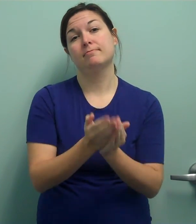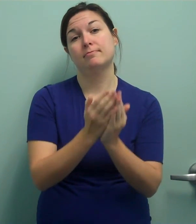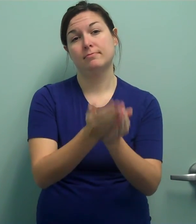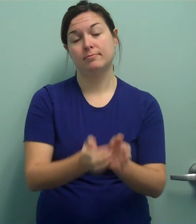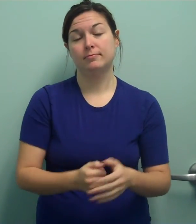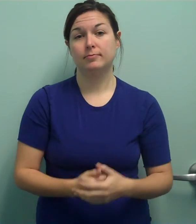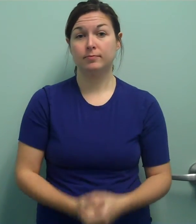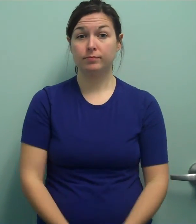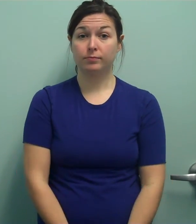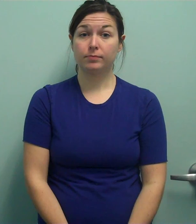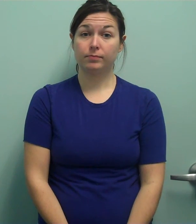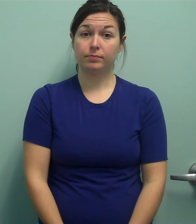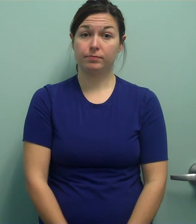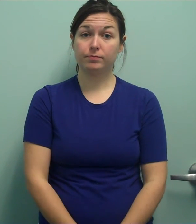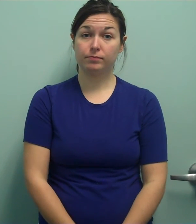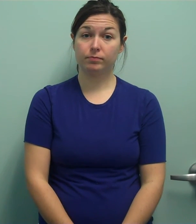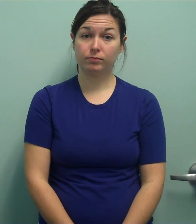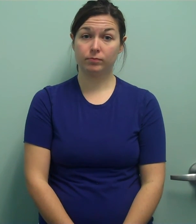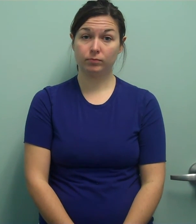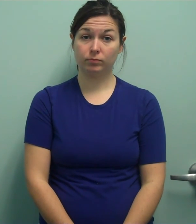how much sail to expose,